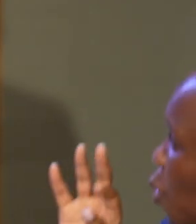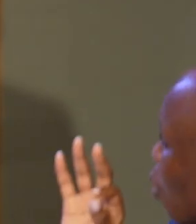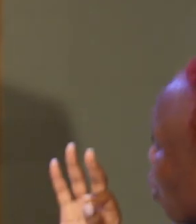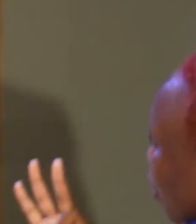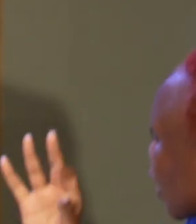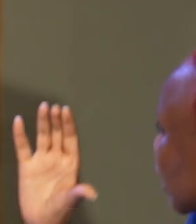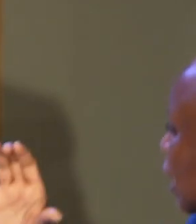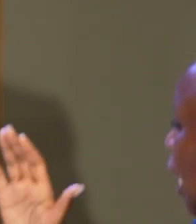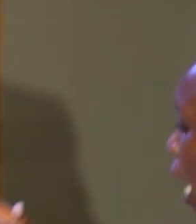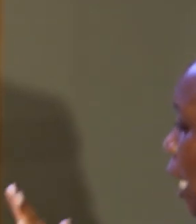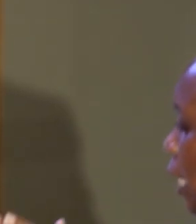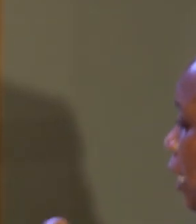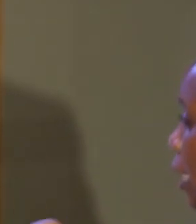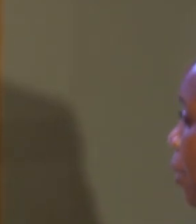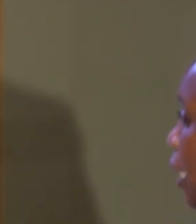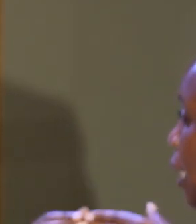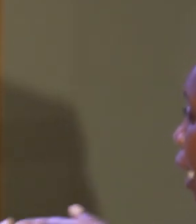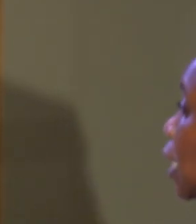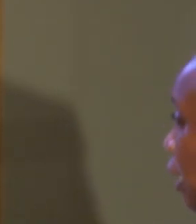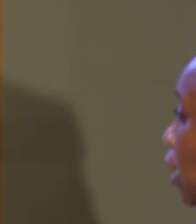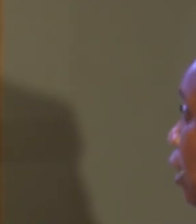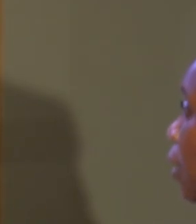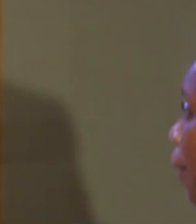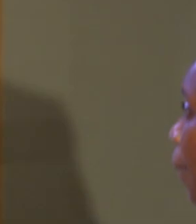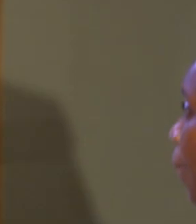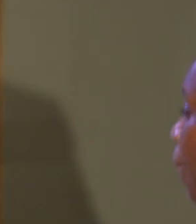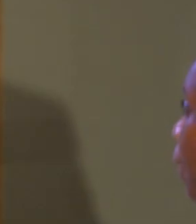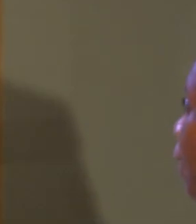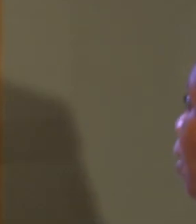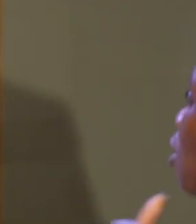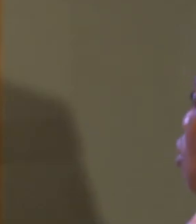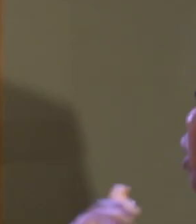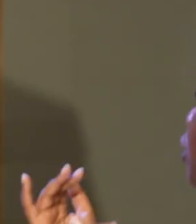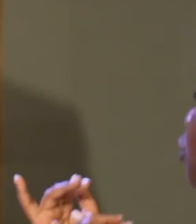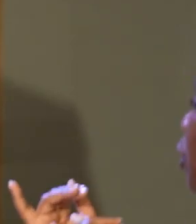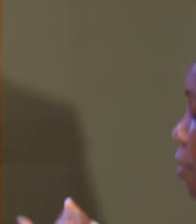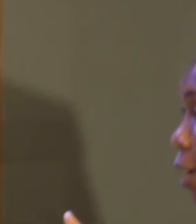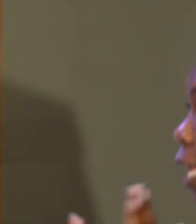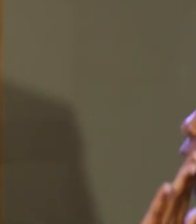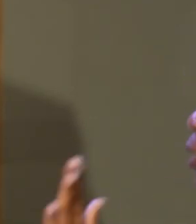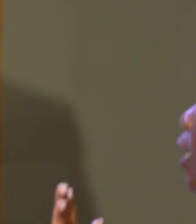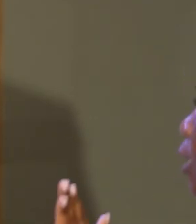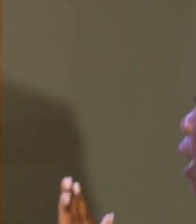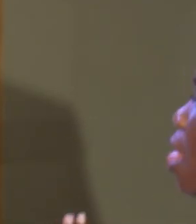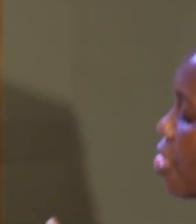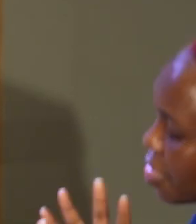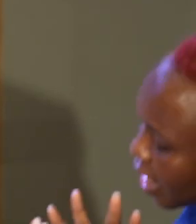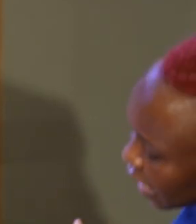accessibility guidelines. And therefore, I would like now at this point to invite the representative, the